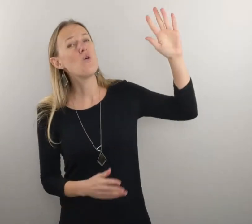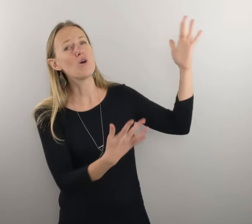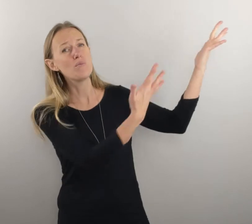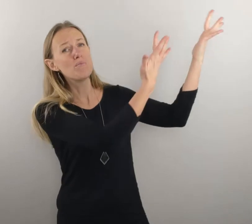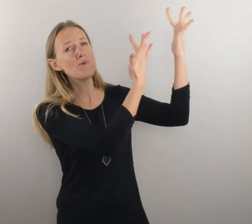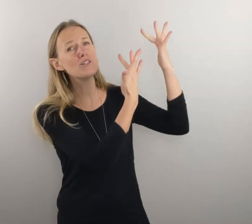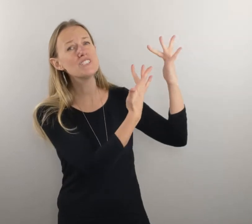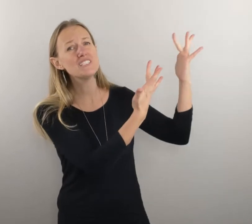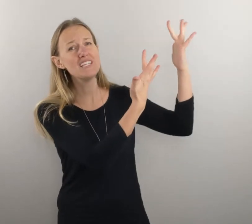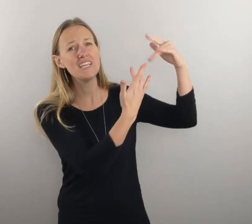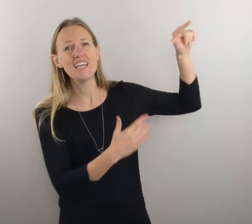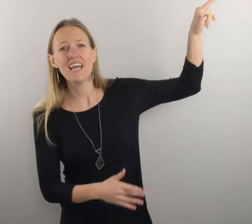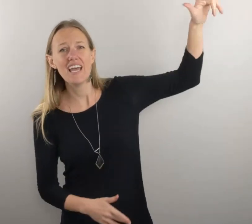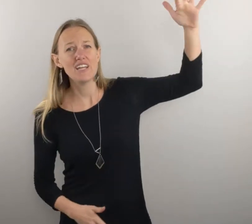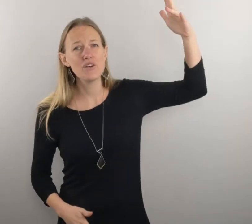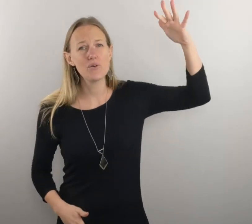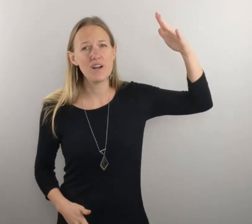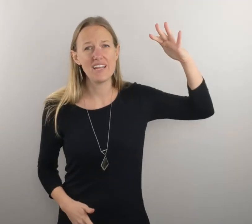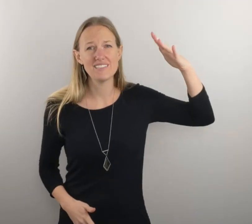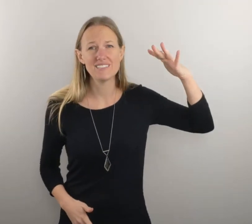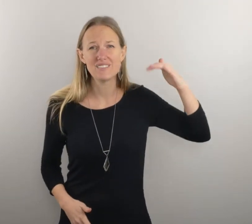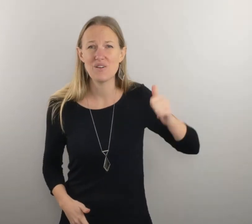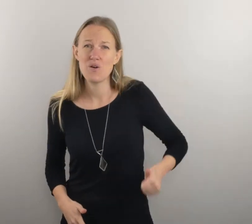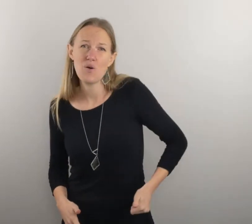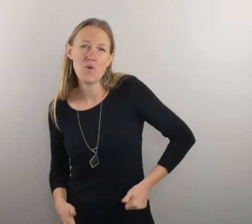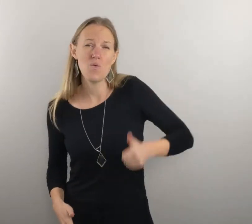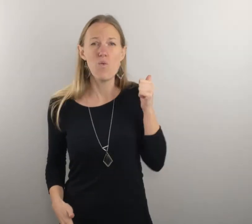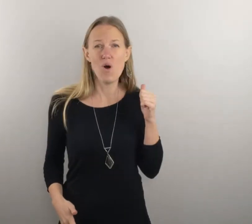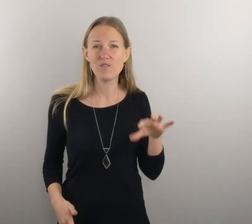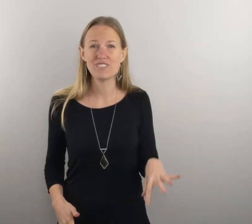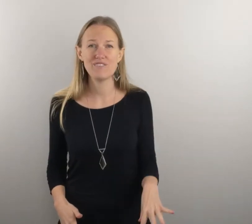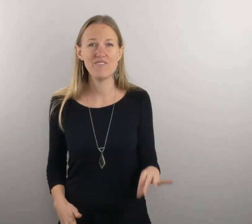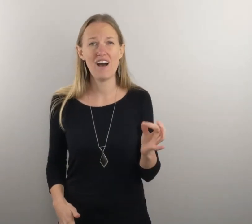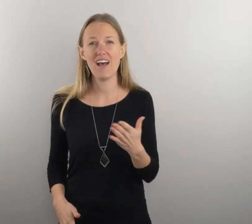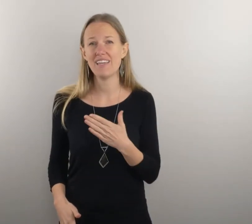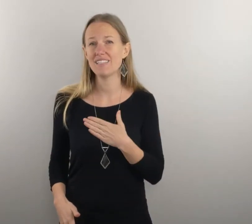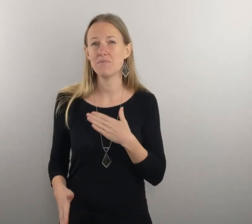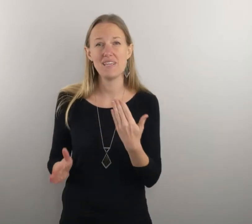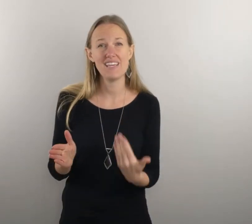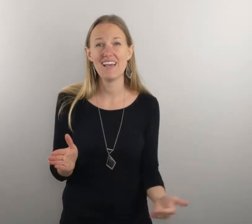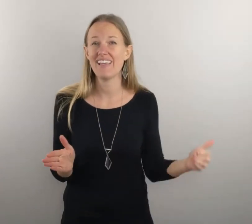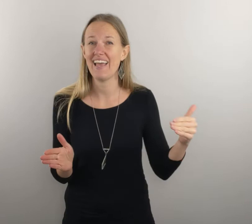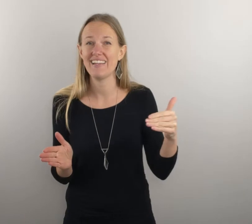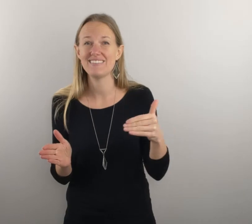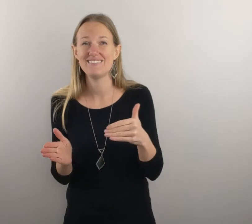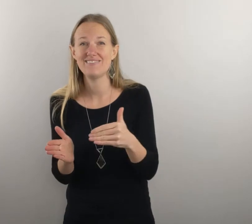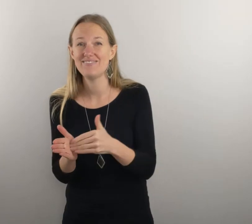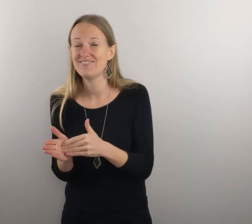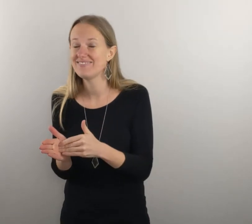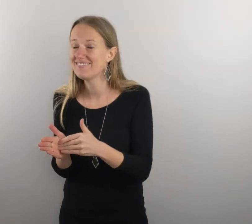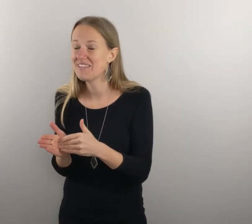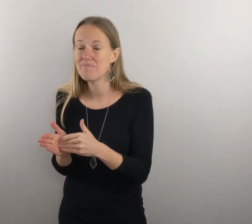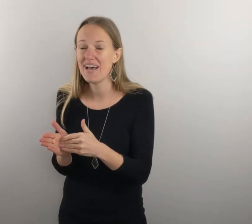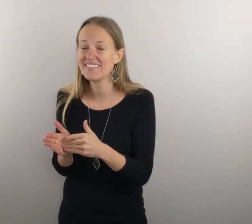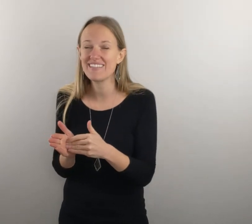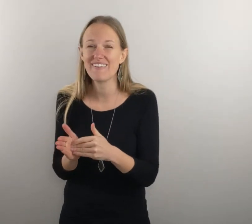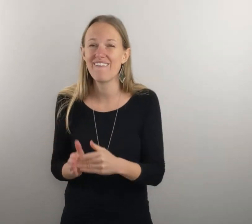your mercy and grace won't find me again. And back to that